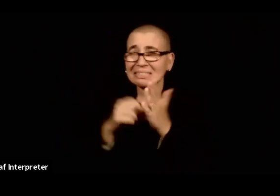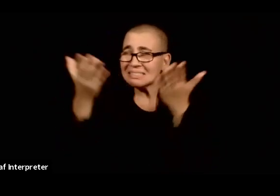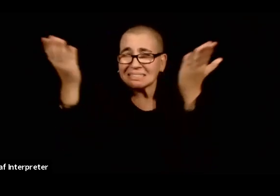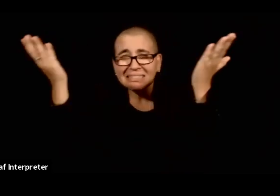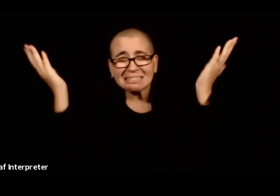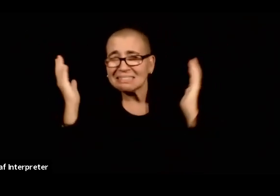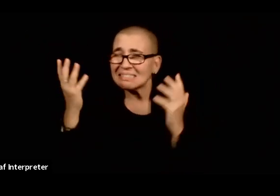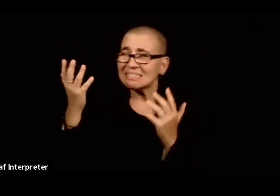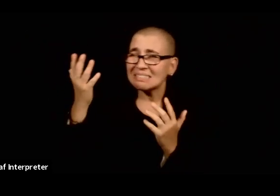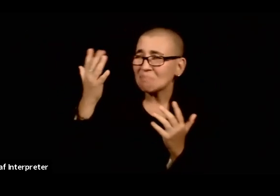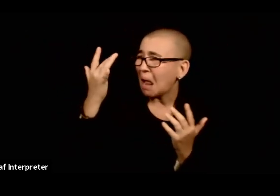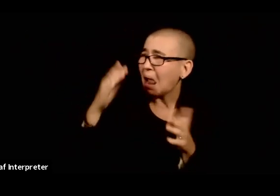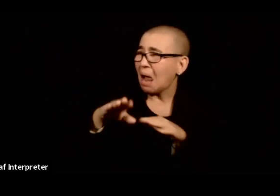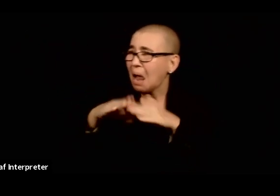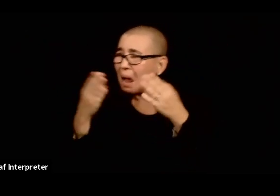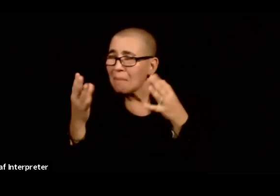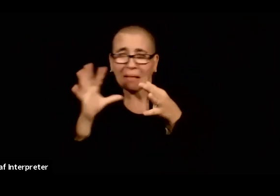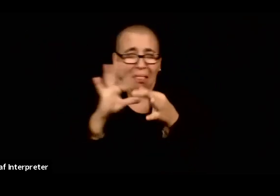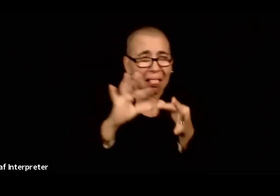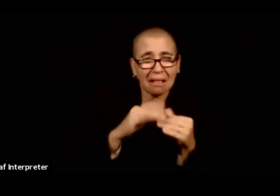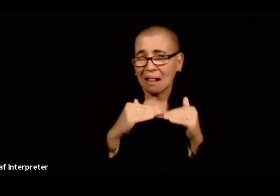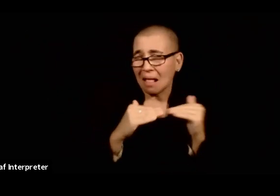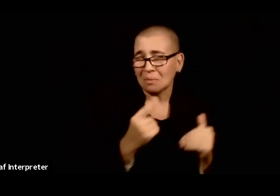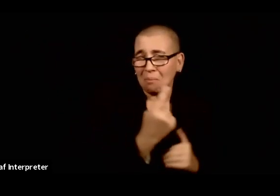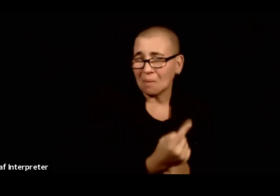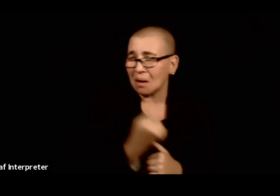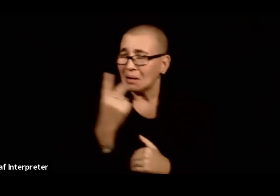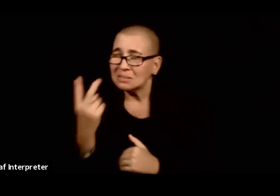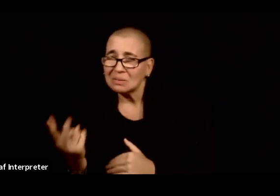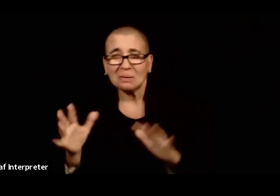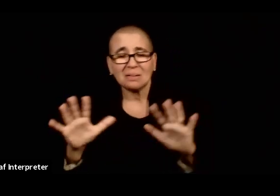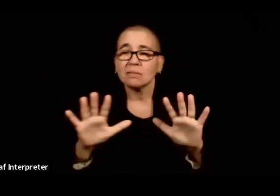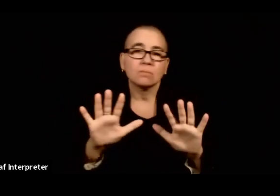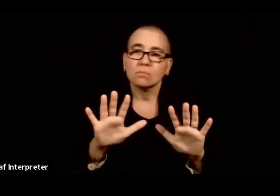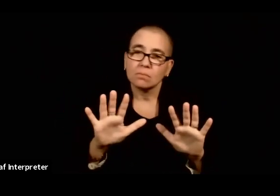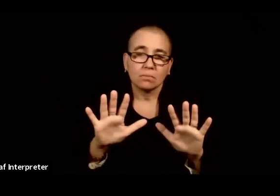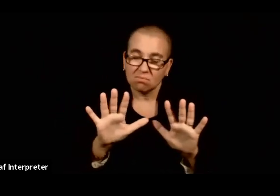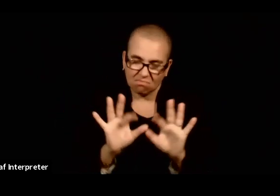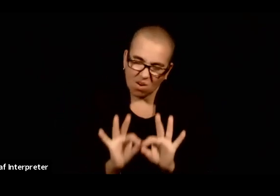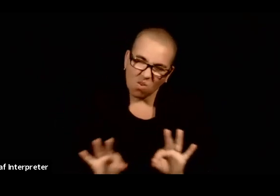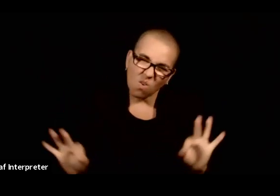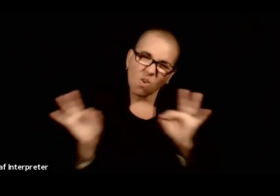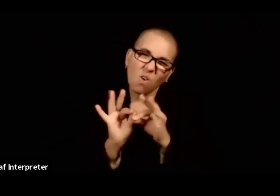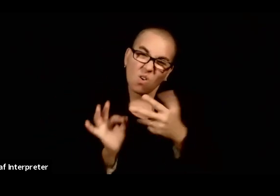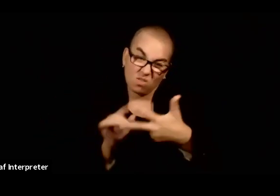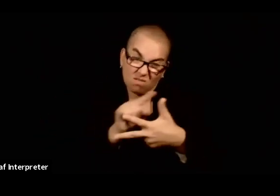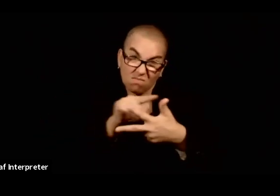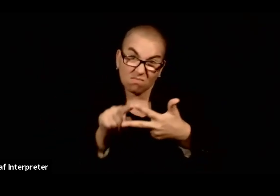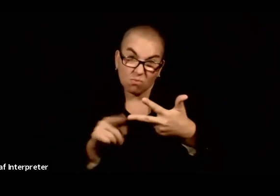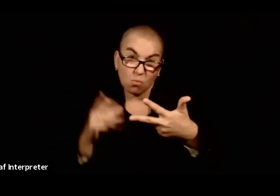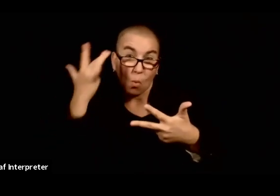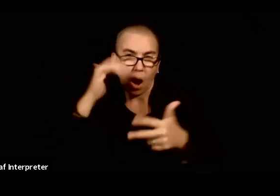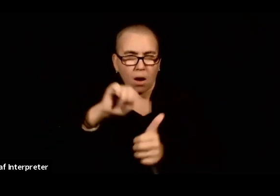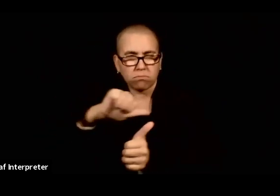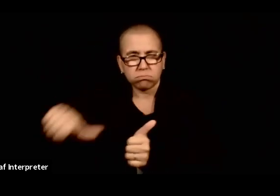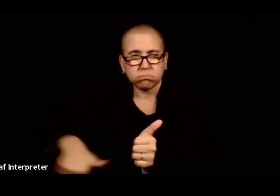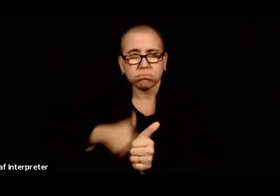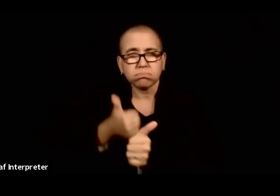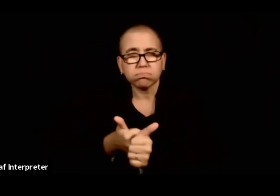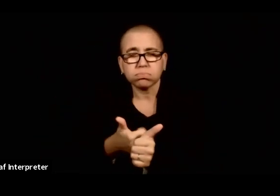three key things to know about why it actually makes a lot of sense to roll out this guidance at this